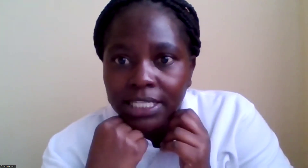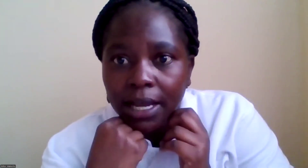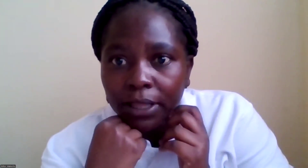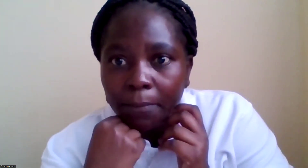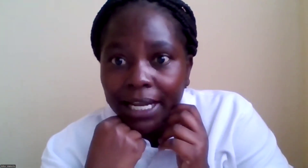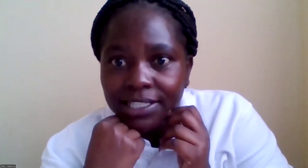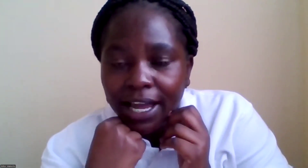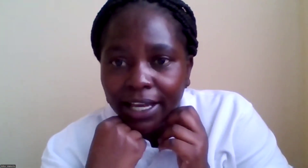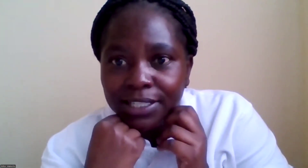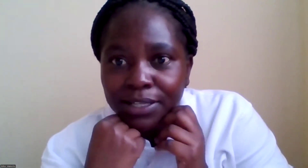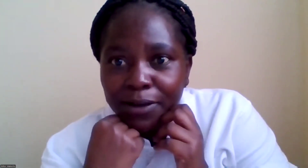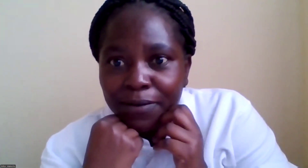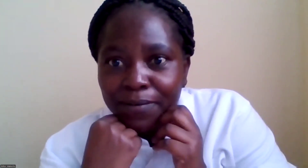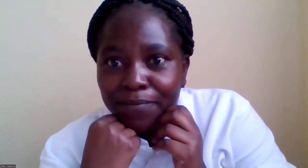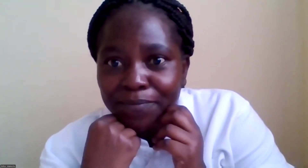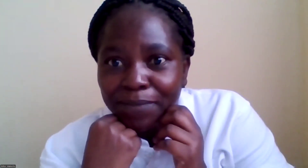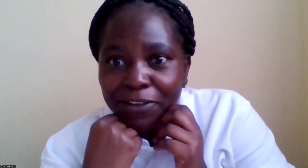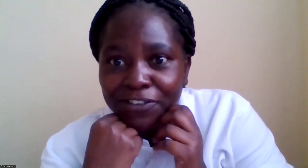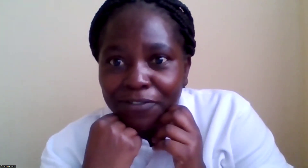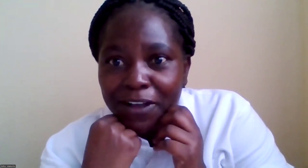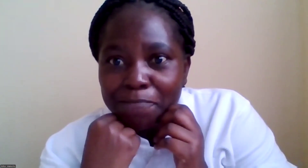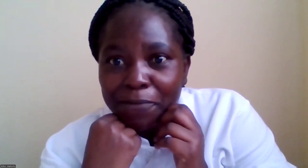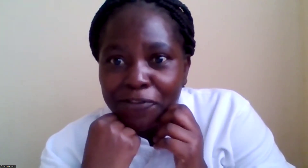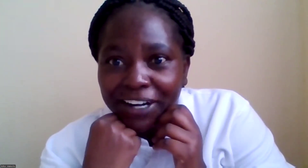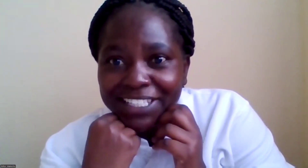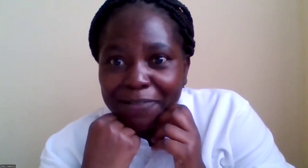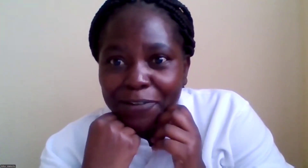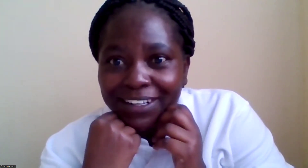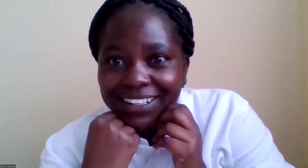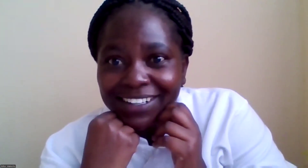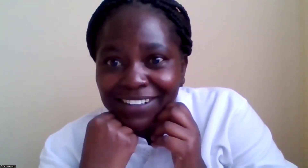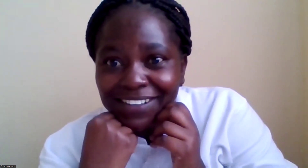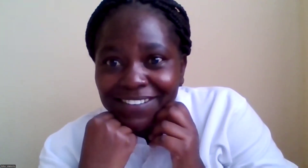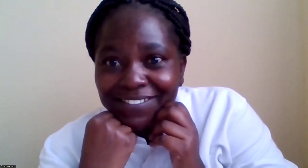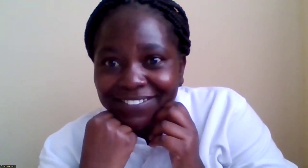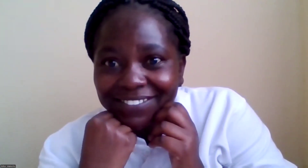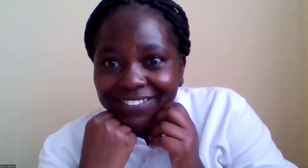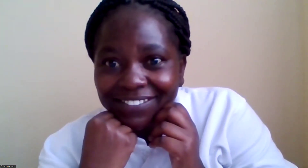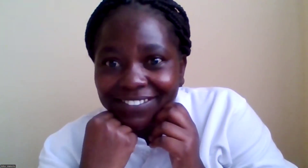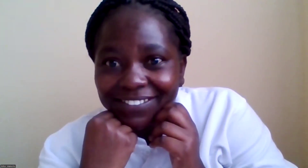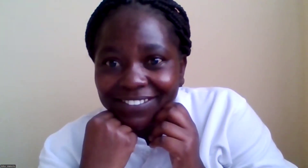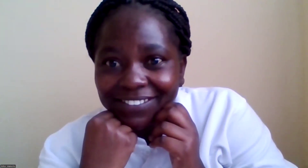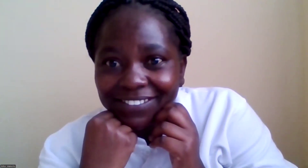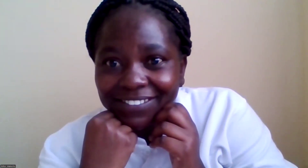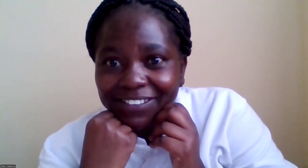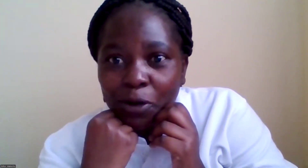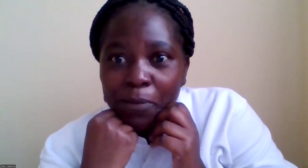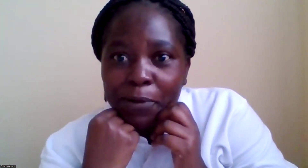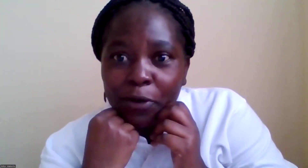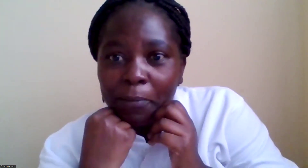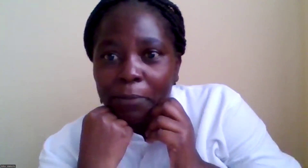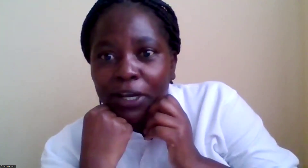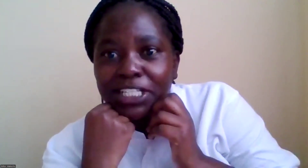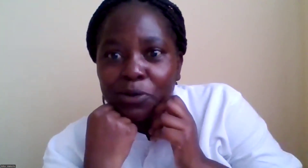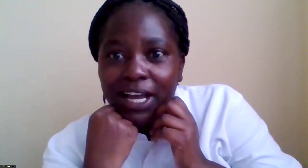But she's asking about the balanced diet. Mhm. Maybe for example, So